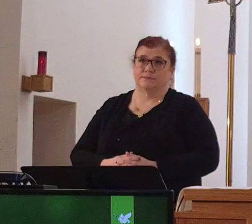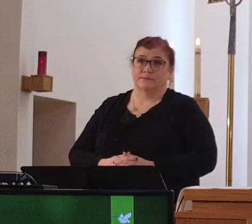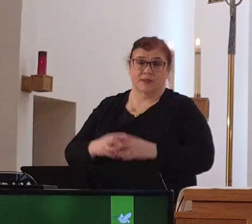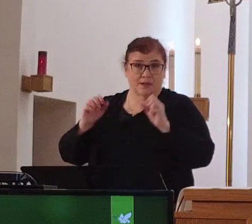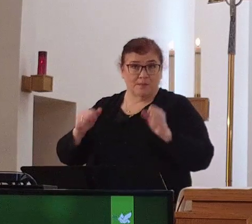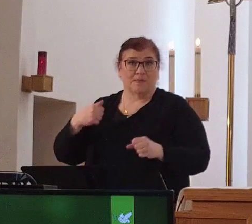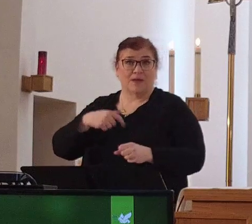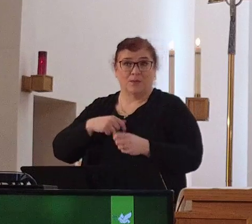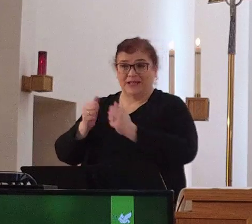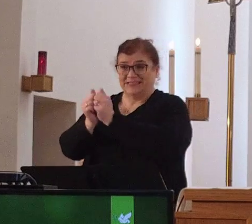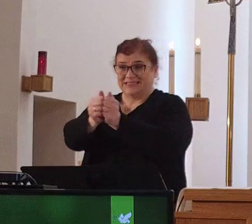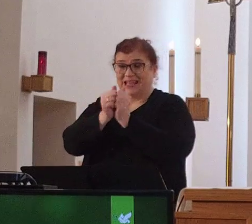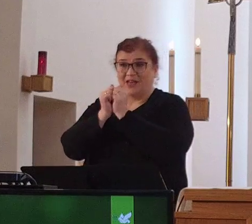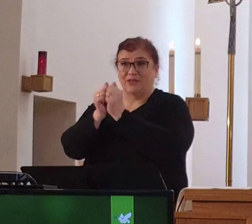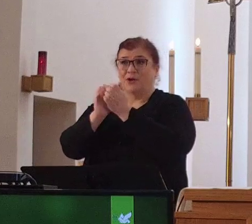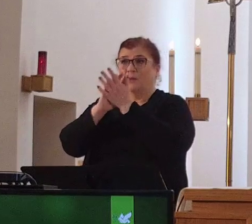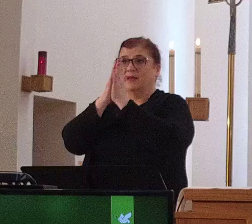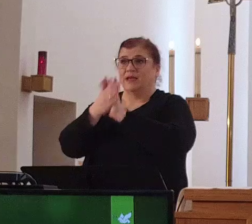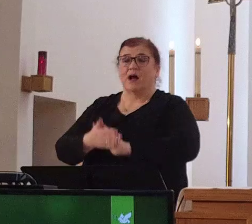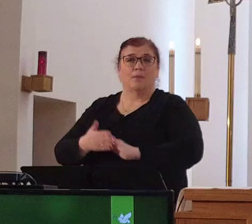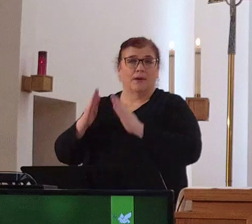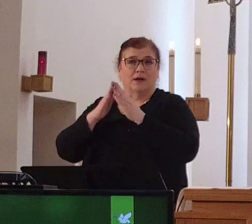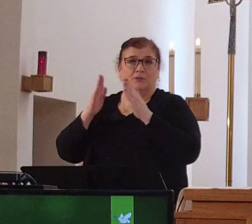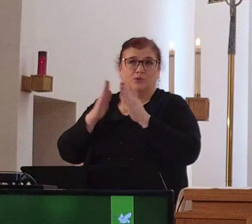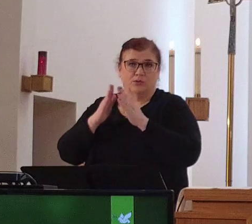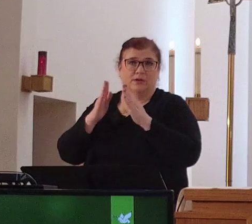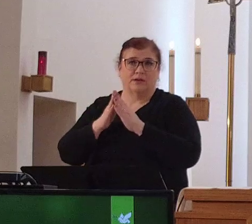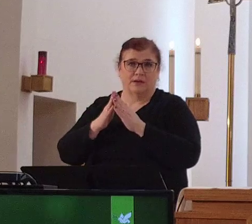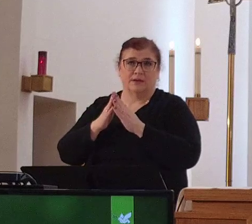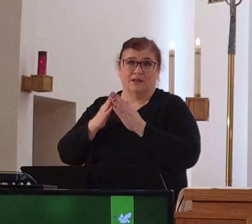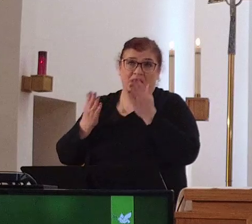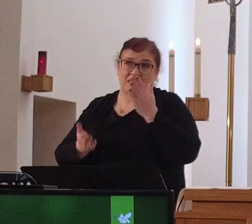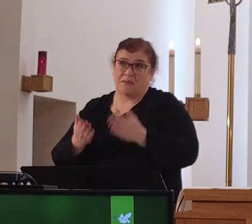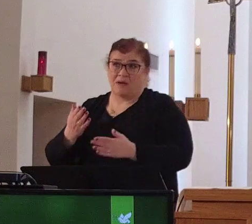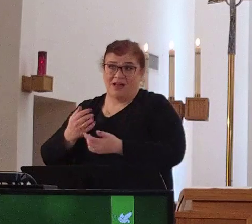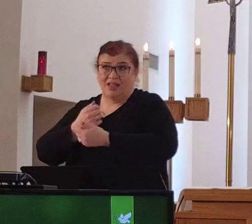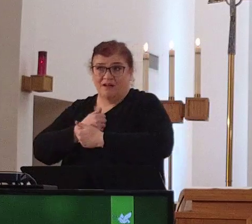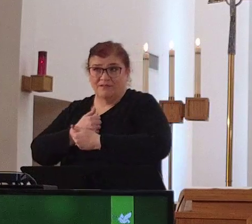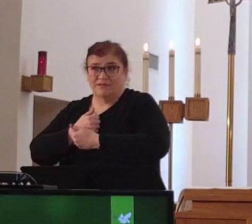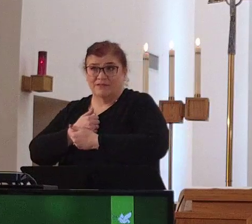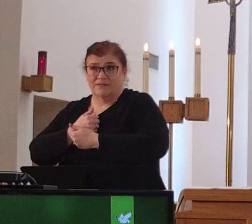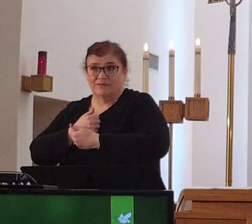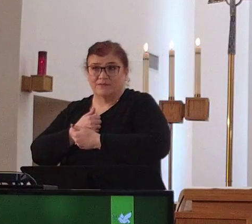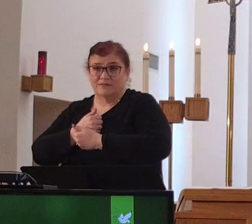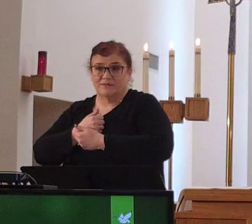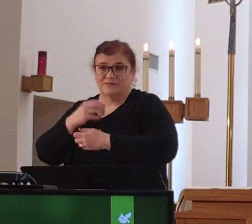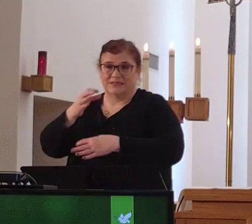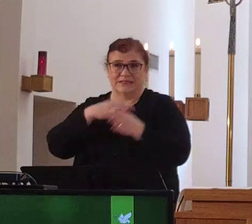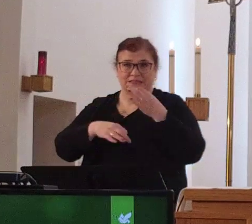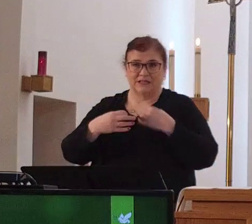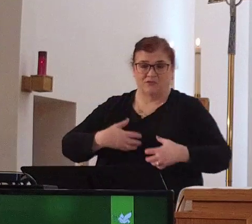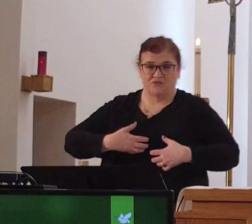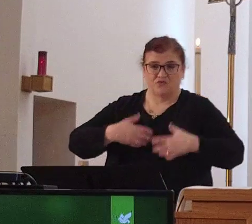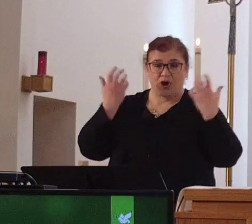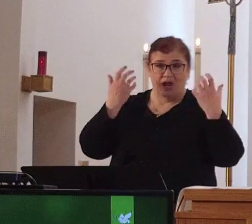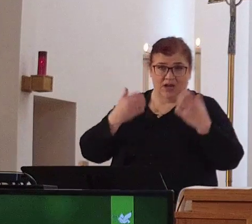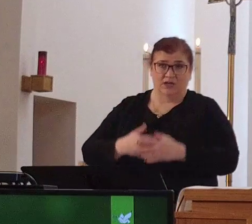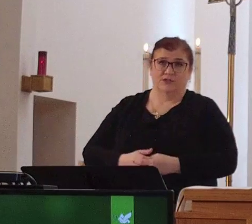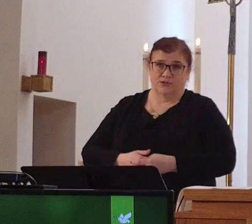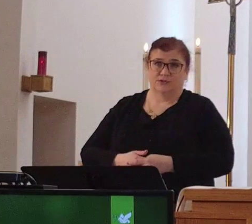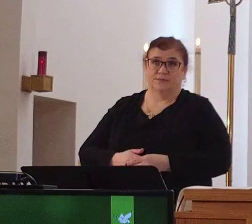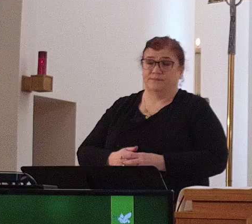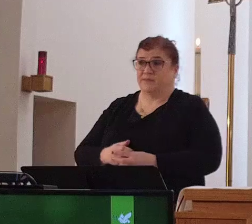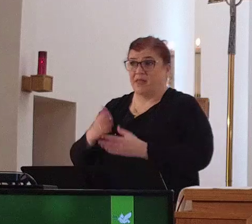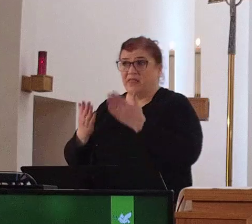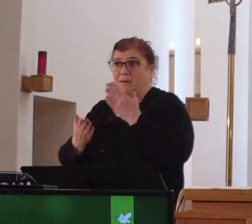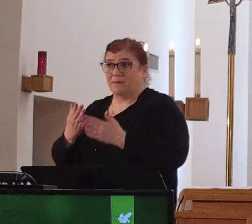May we together become a community that might love instead of rage,